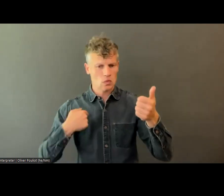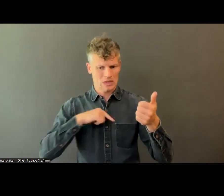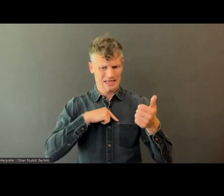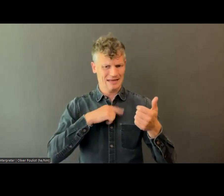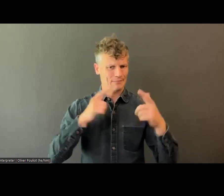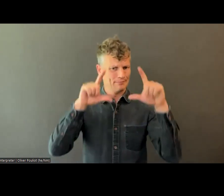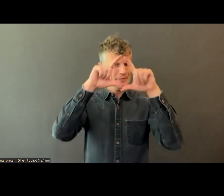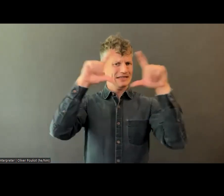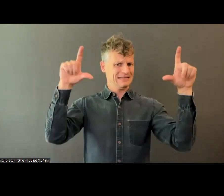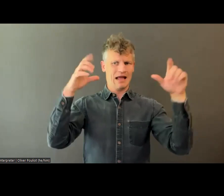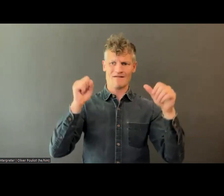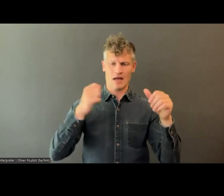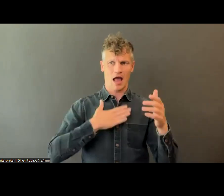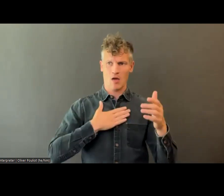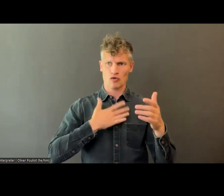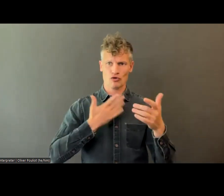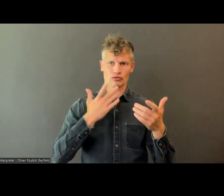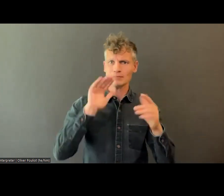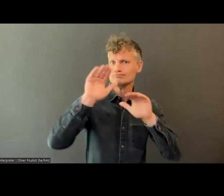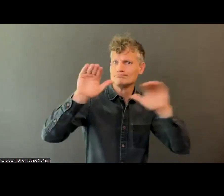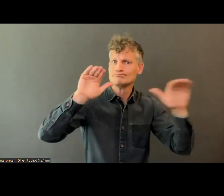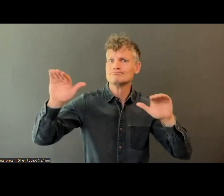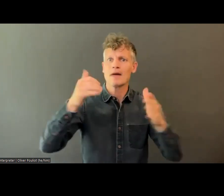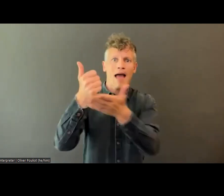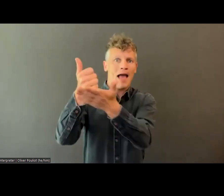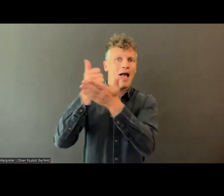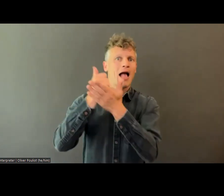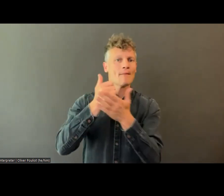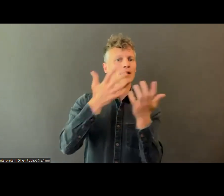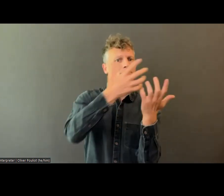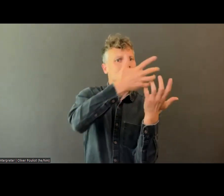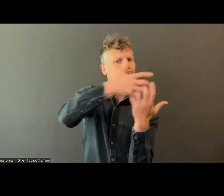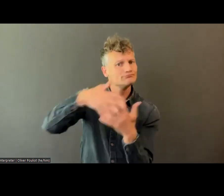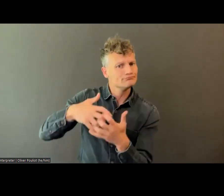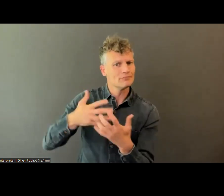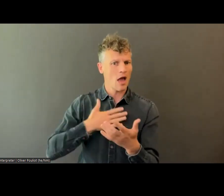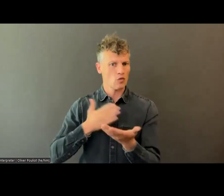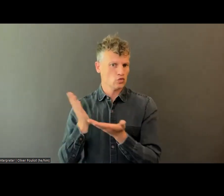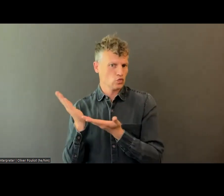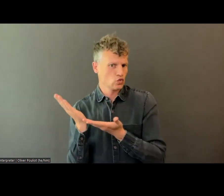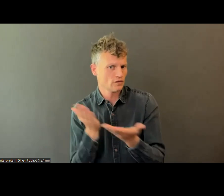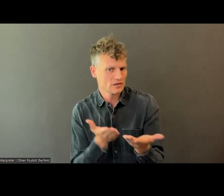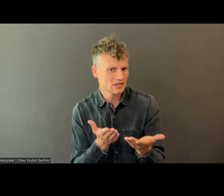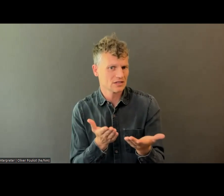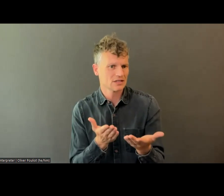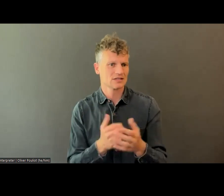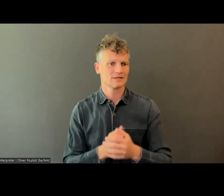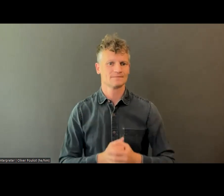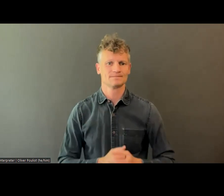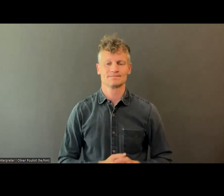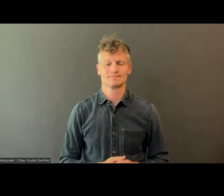in terms of developing medicines to help people around the world. And of